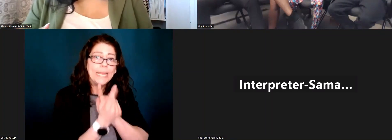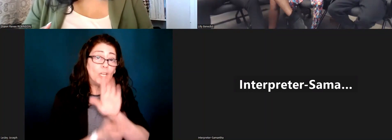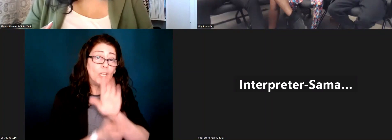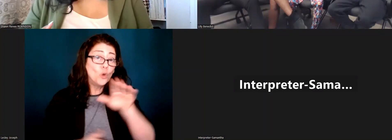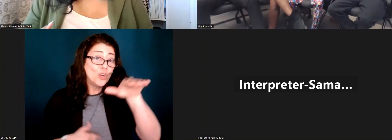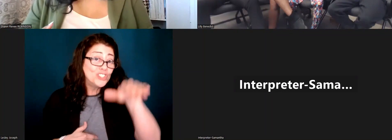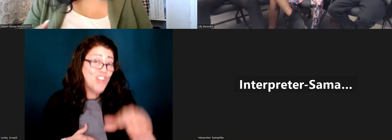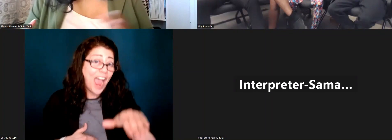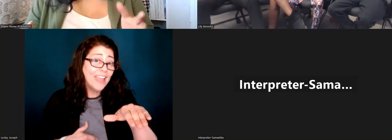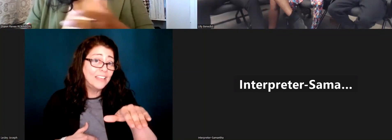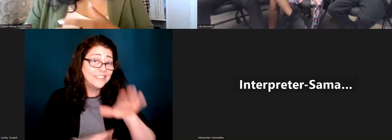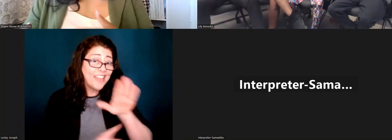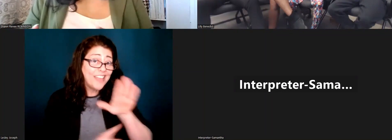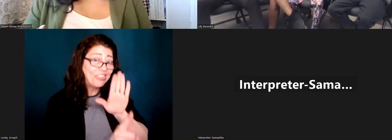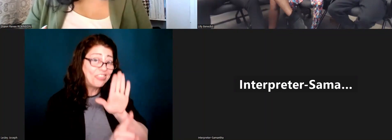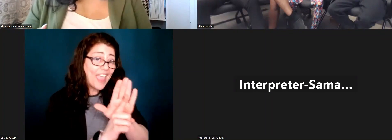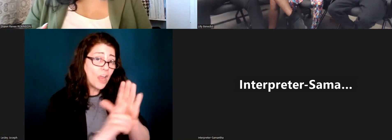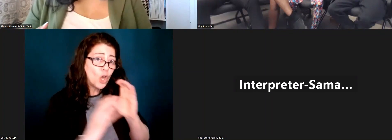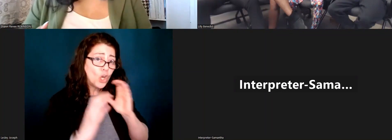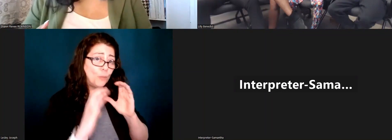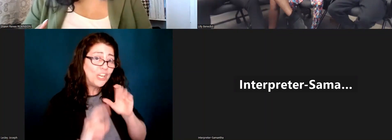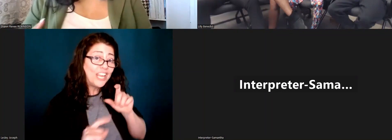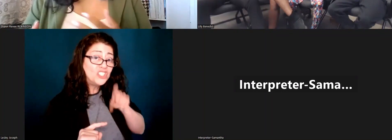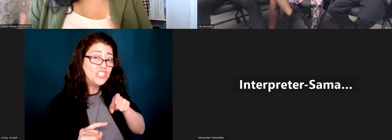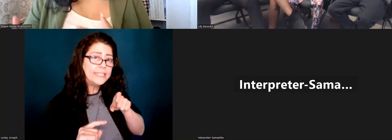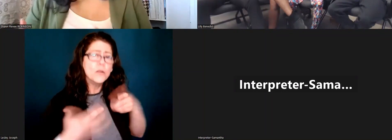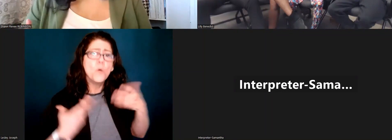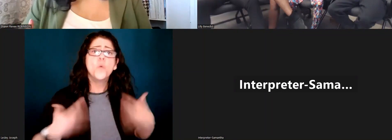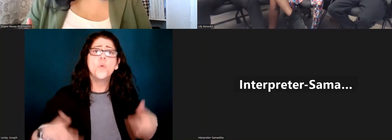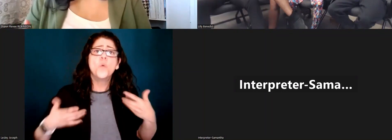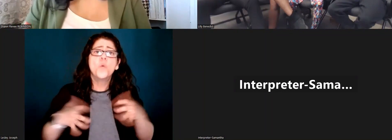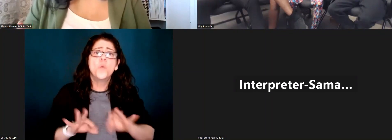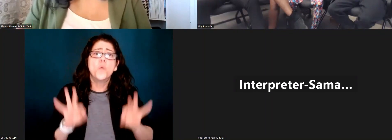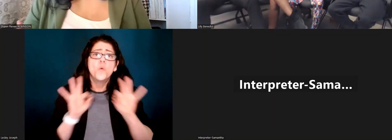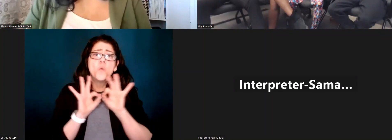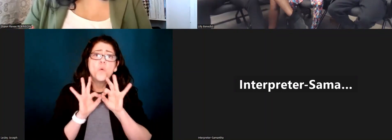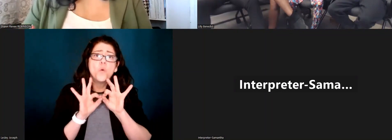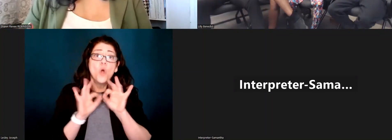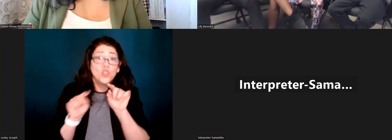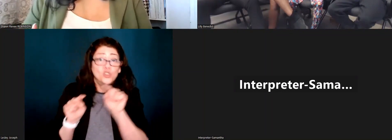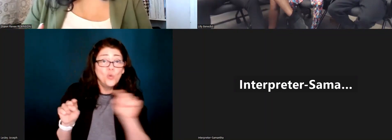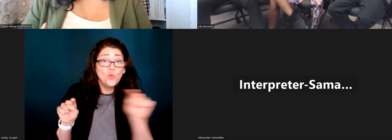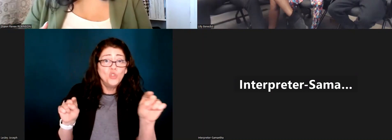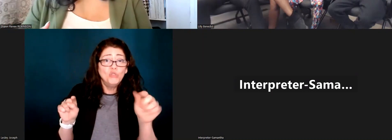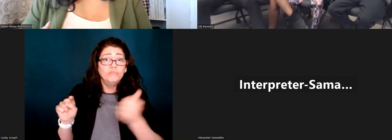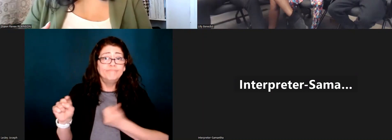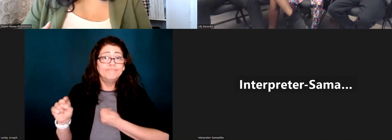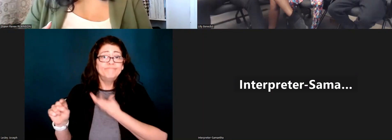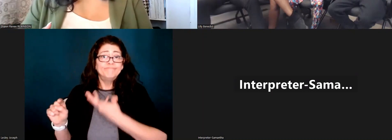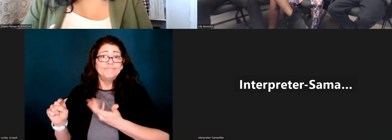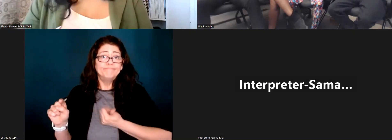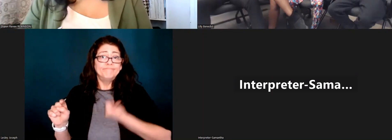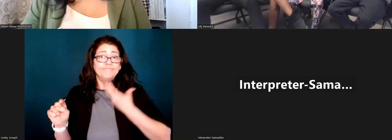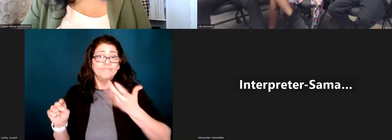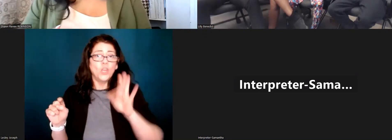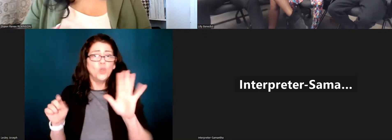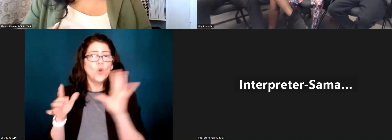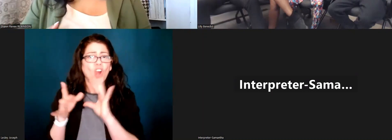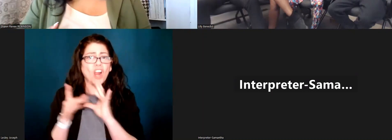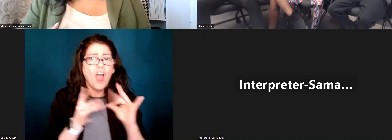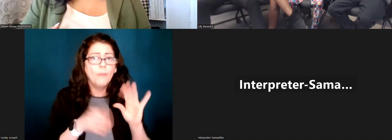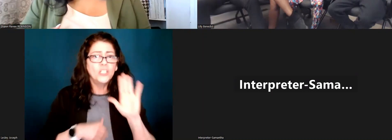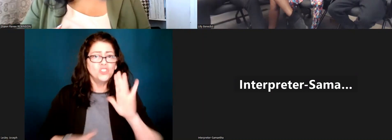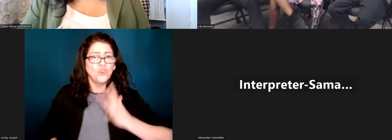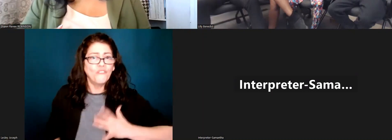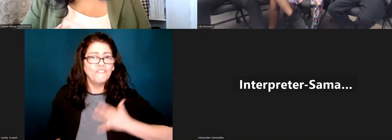so I think sharing those words and those feelings is very important for this webinar. I would